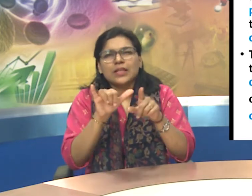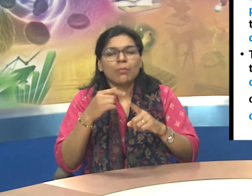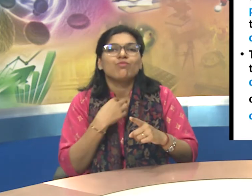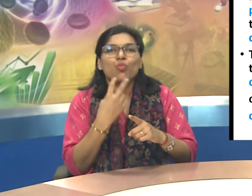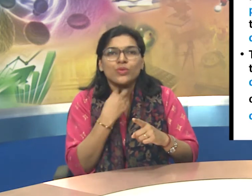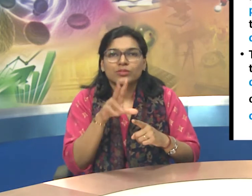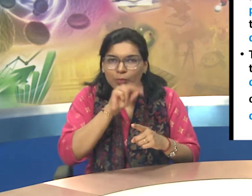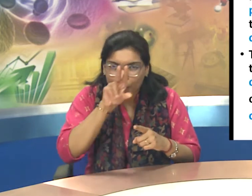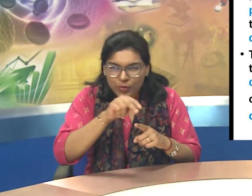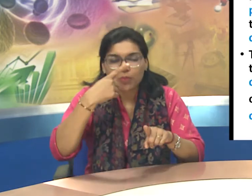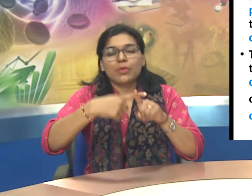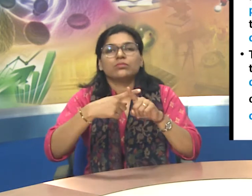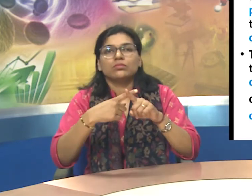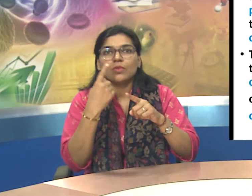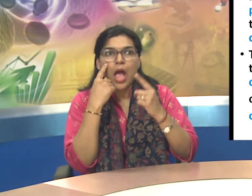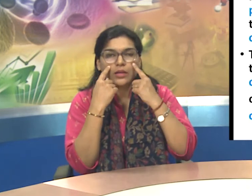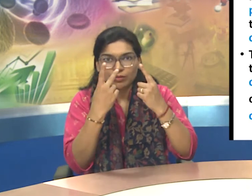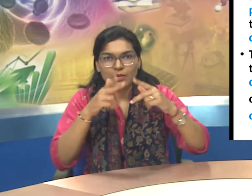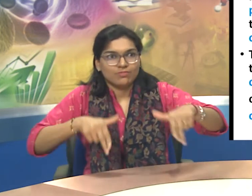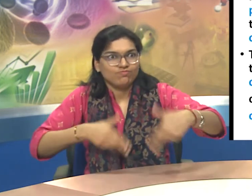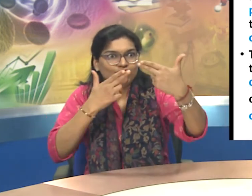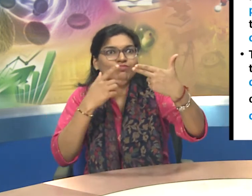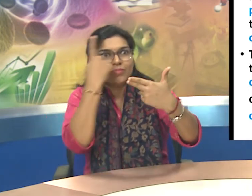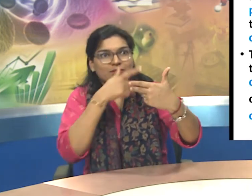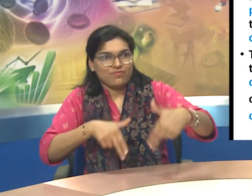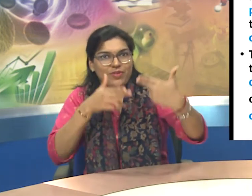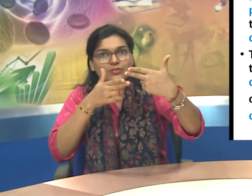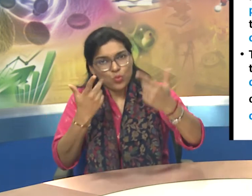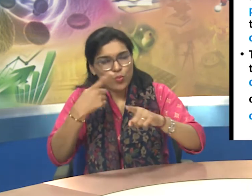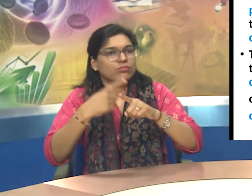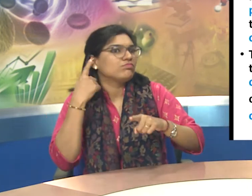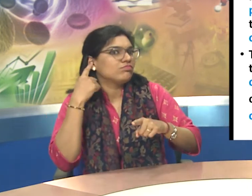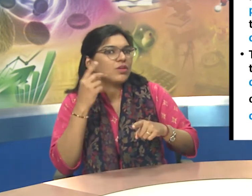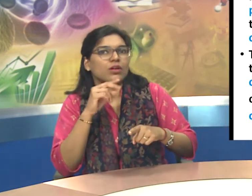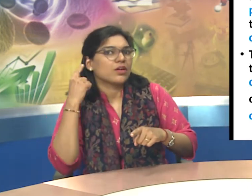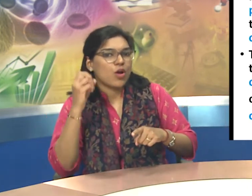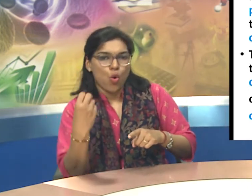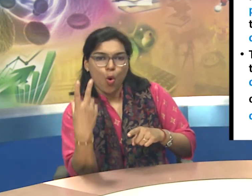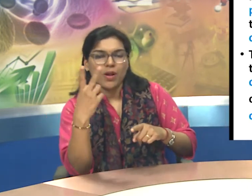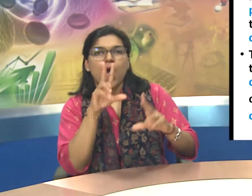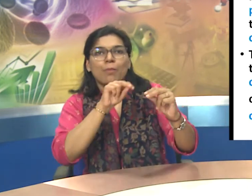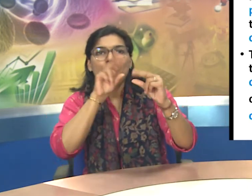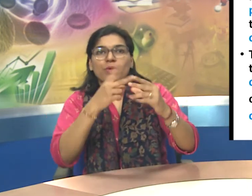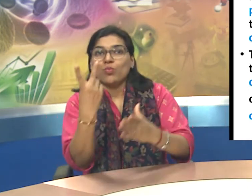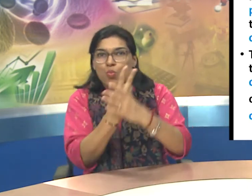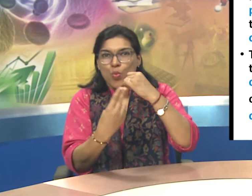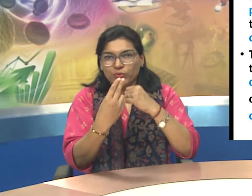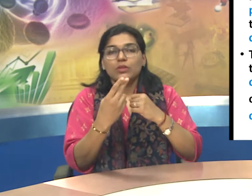People can hear the voice and see the picture of